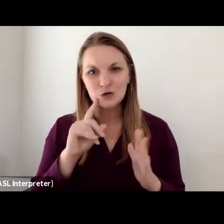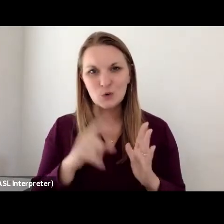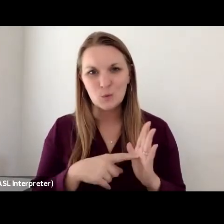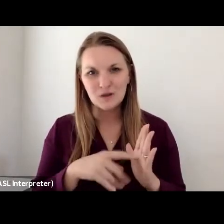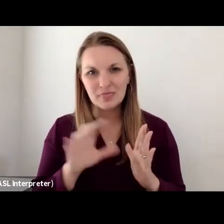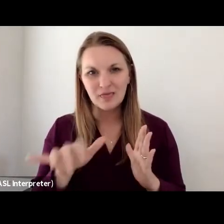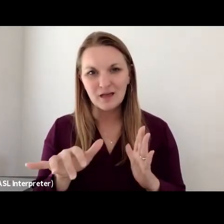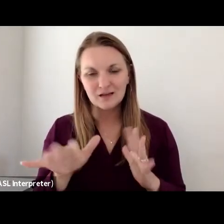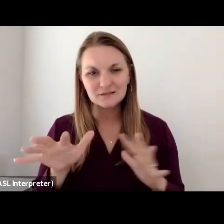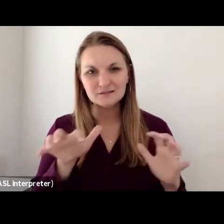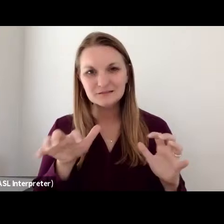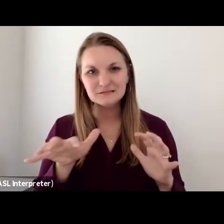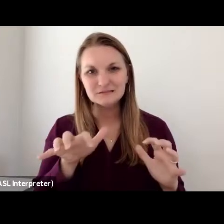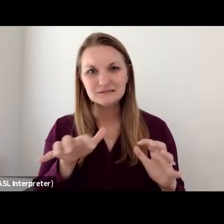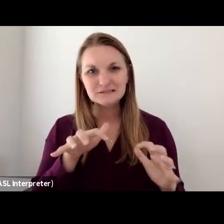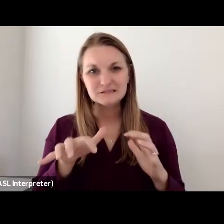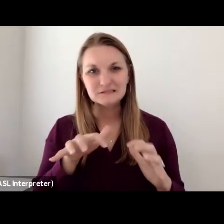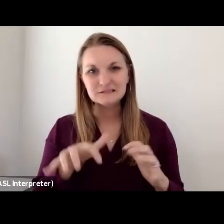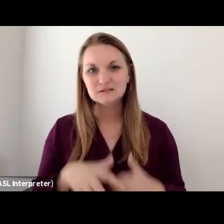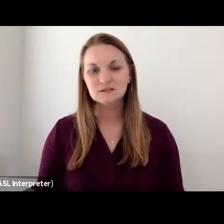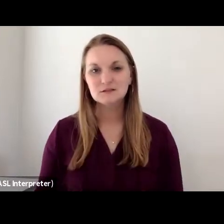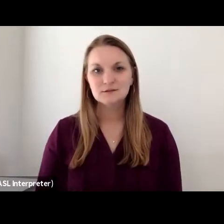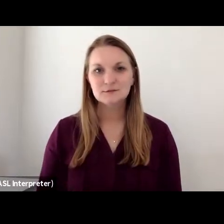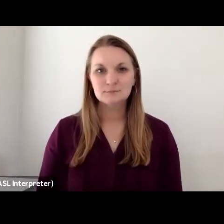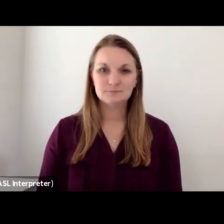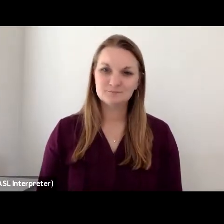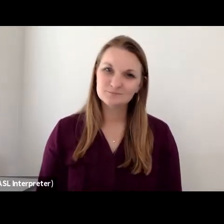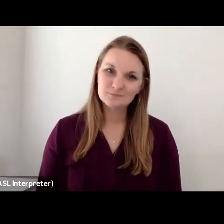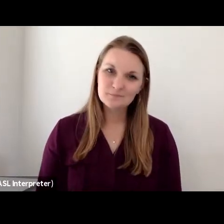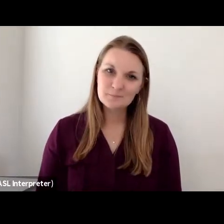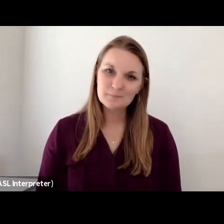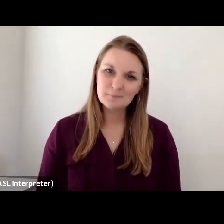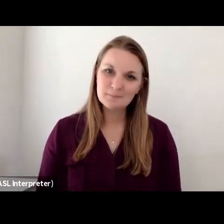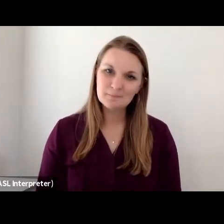that a